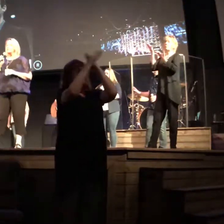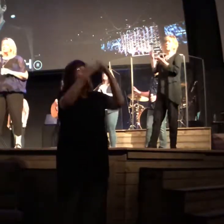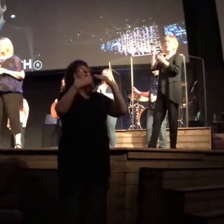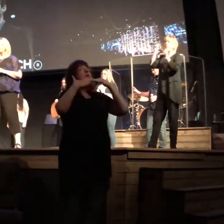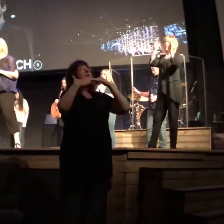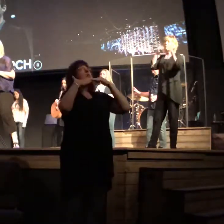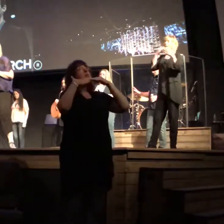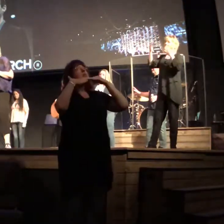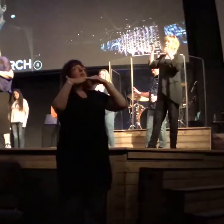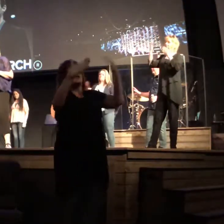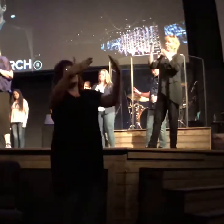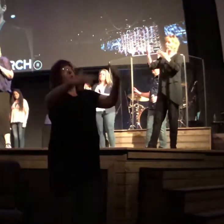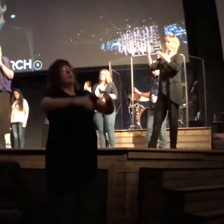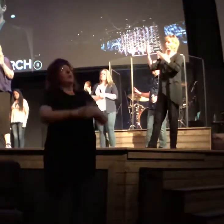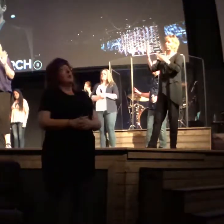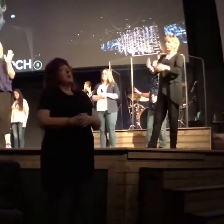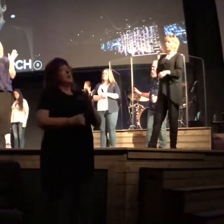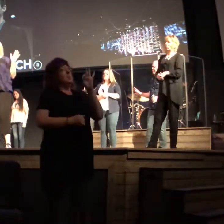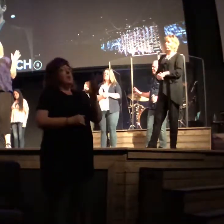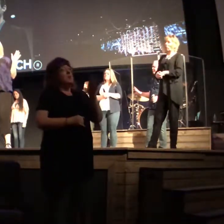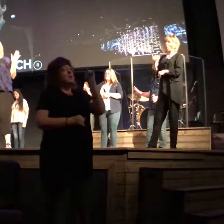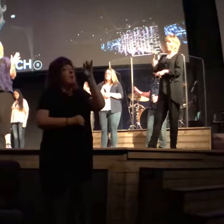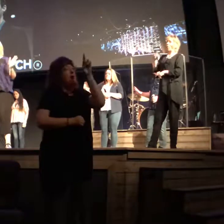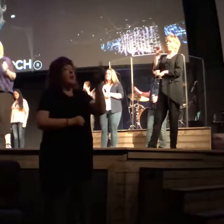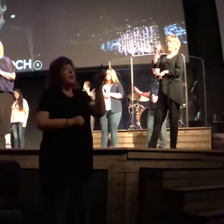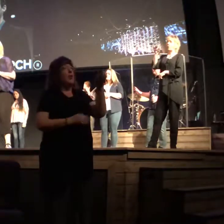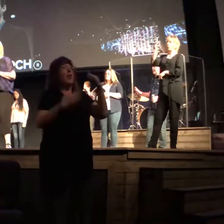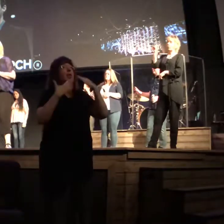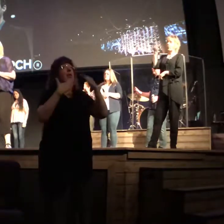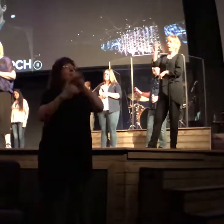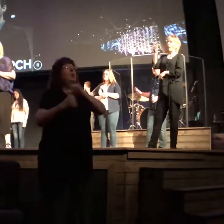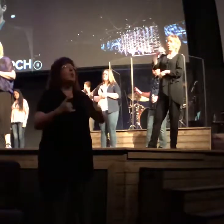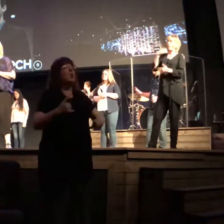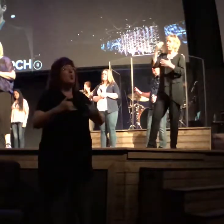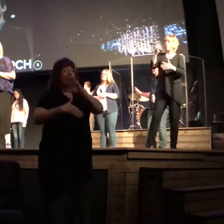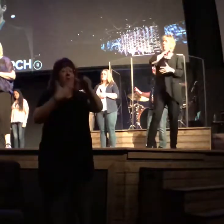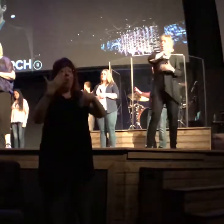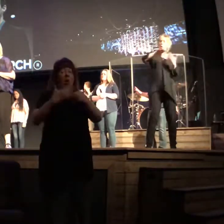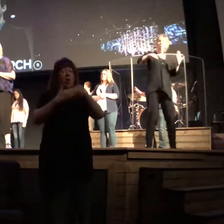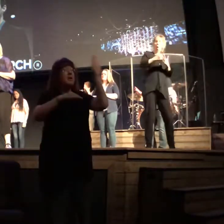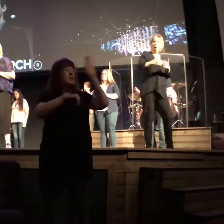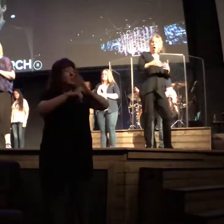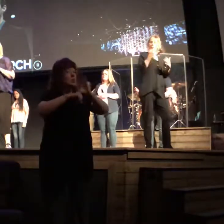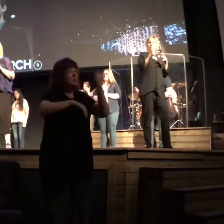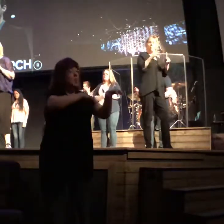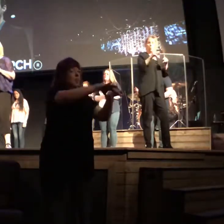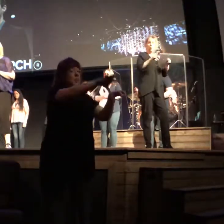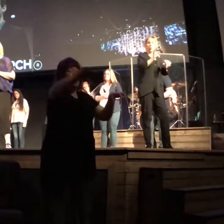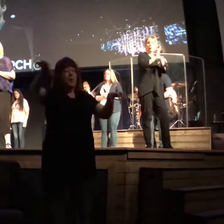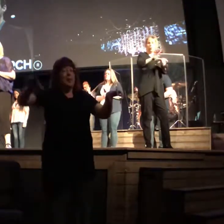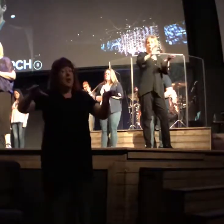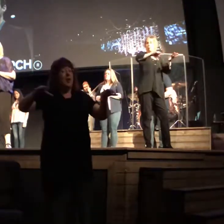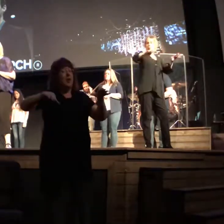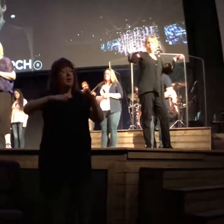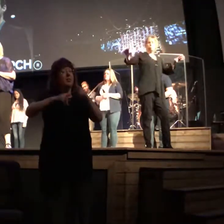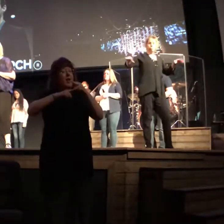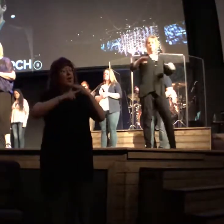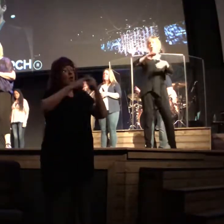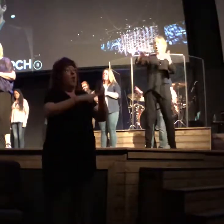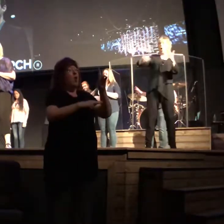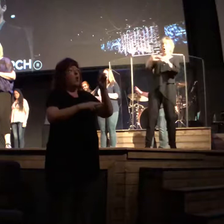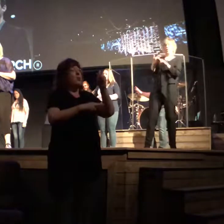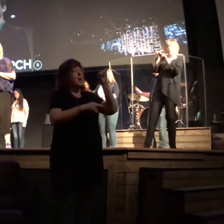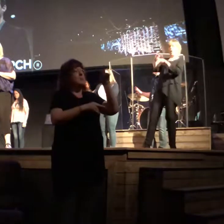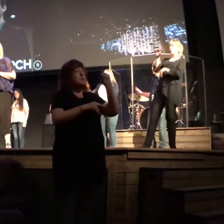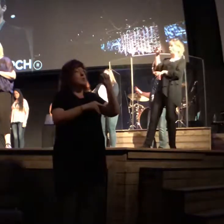thank you so much for Pastor Tyler. We thank you, Lord, for all of the congregations, all of those that call Redemption